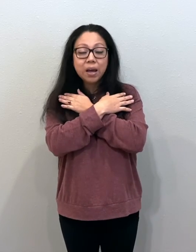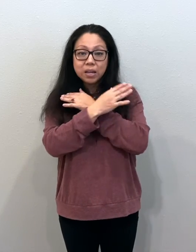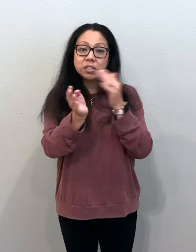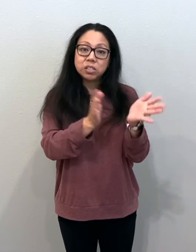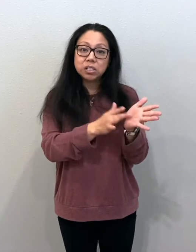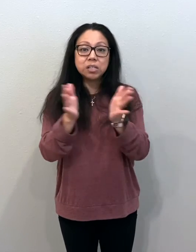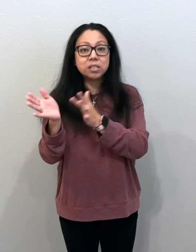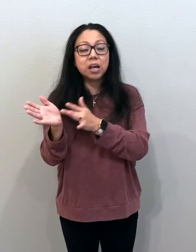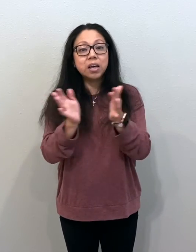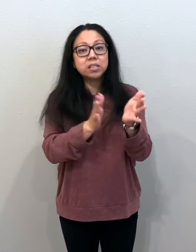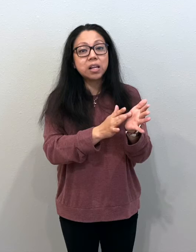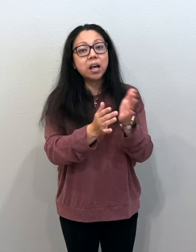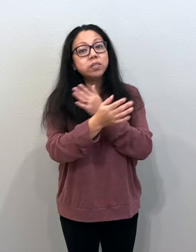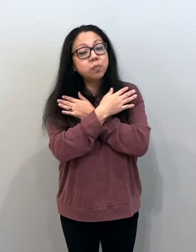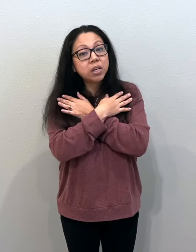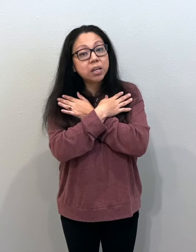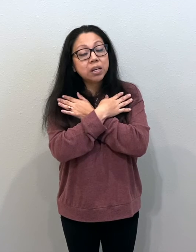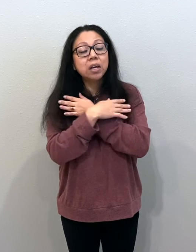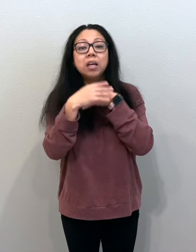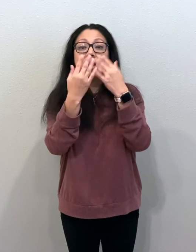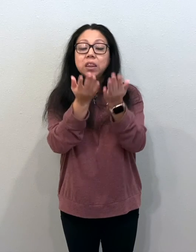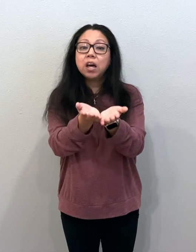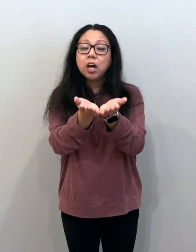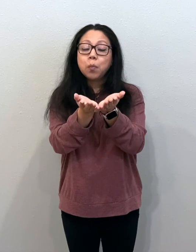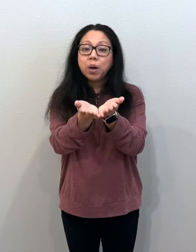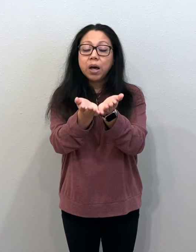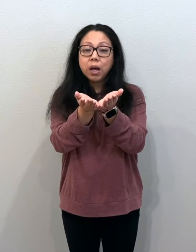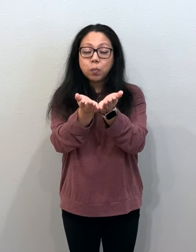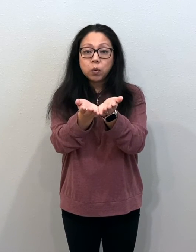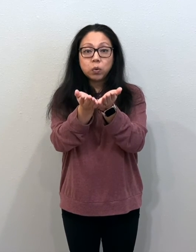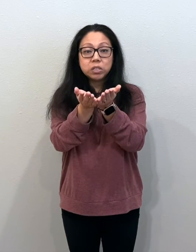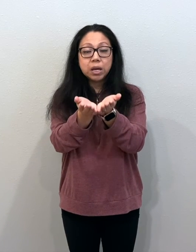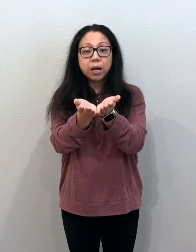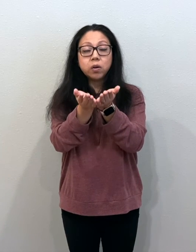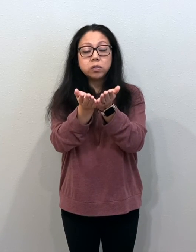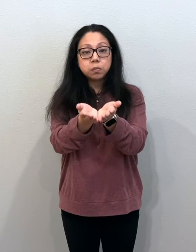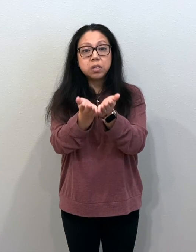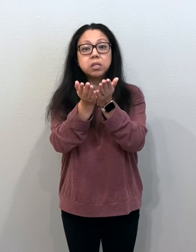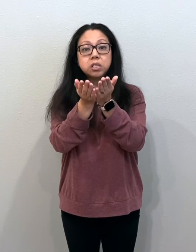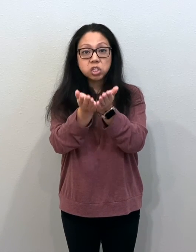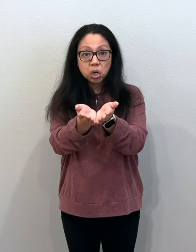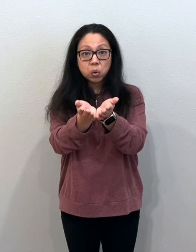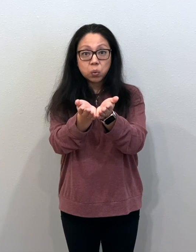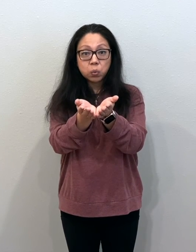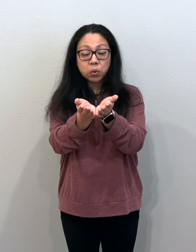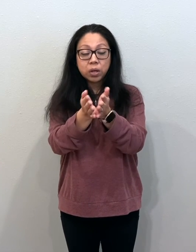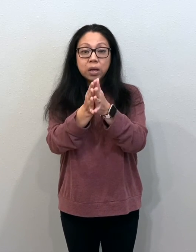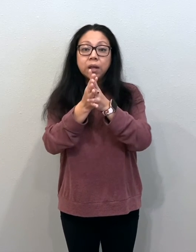Yes, Jesus loves me. The Bible tells me so.